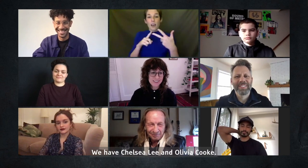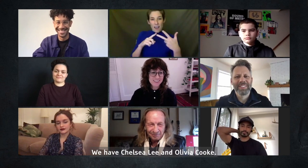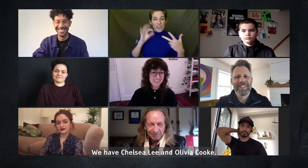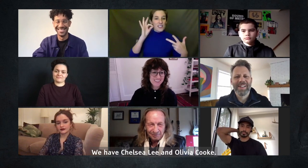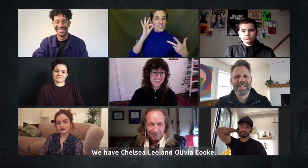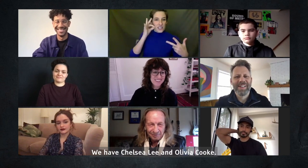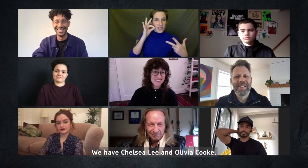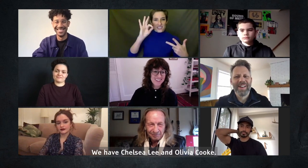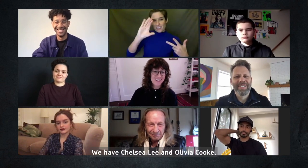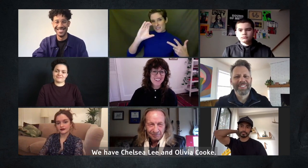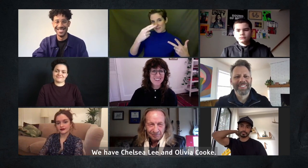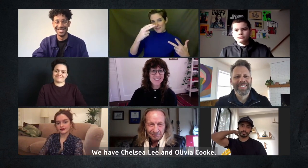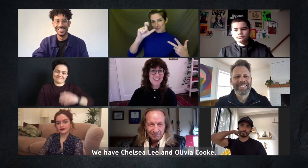Lee